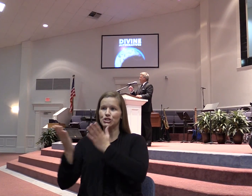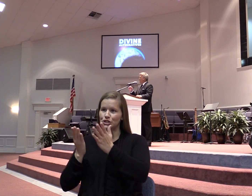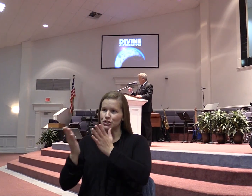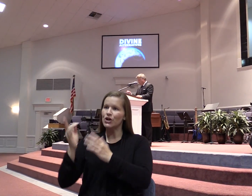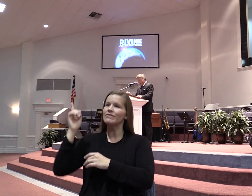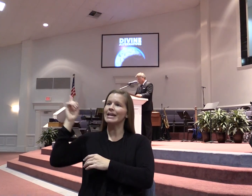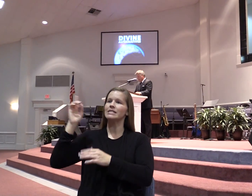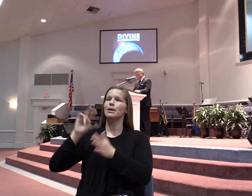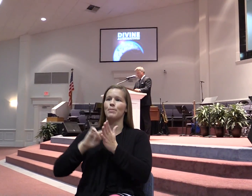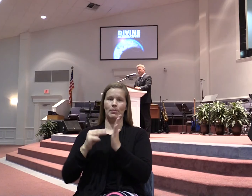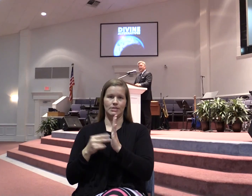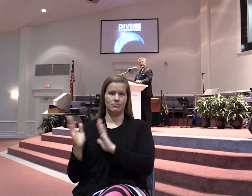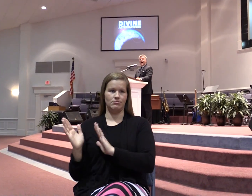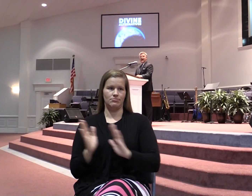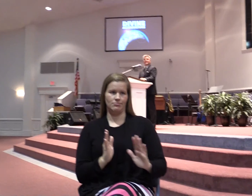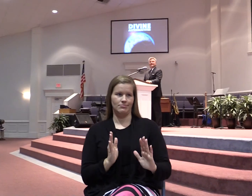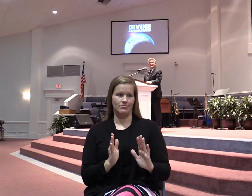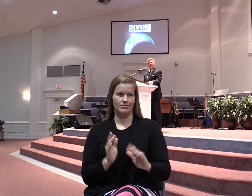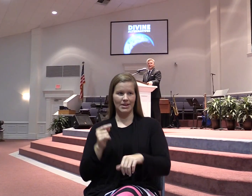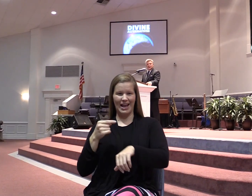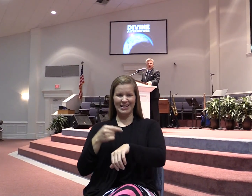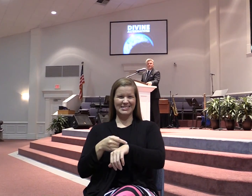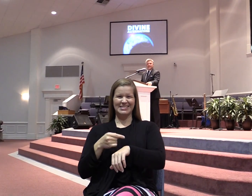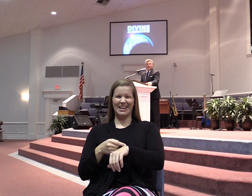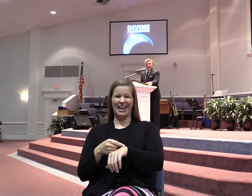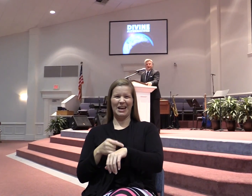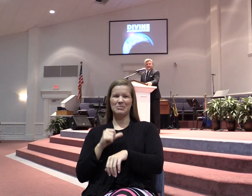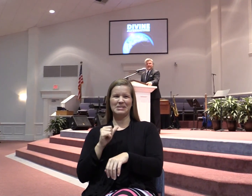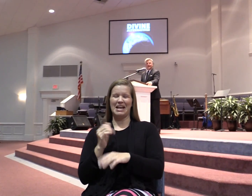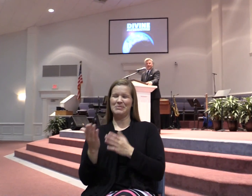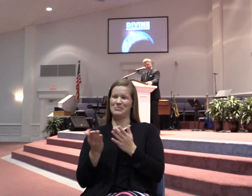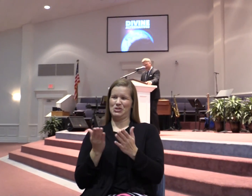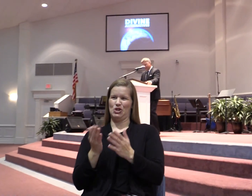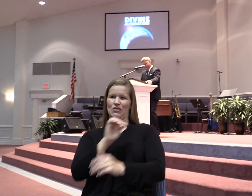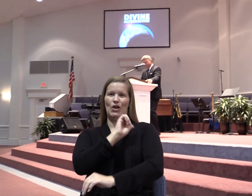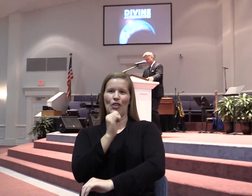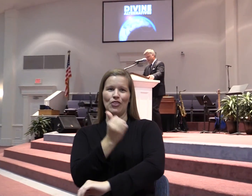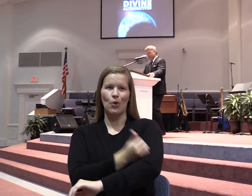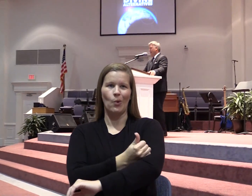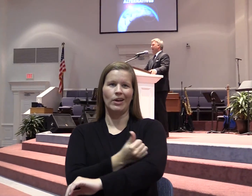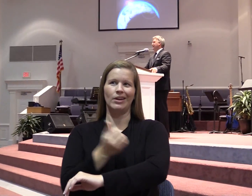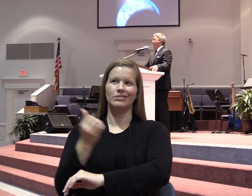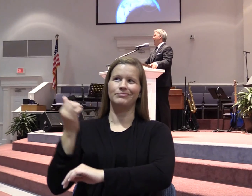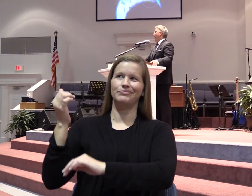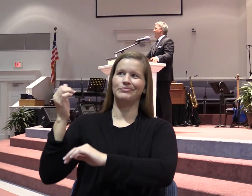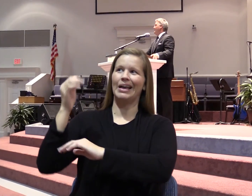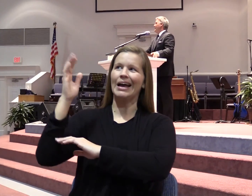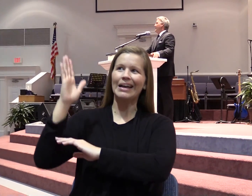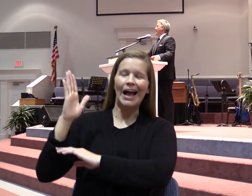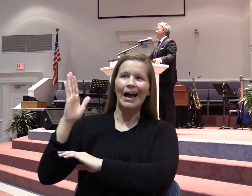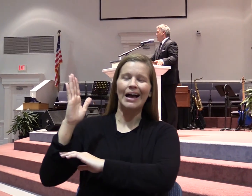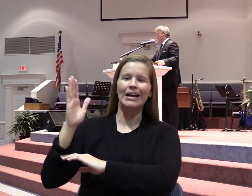express purpose. Time does not usurp the authority of the Creator.